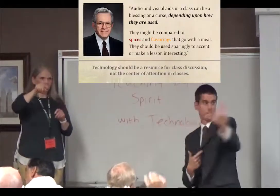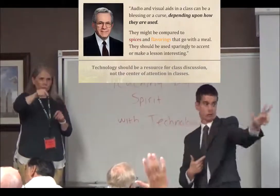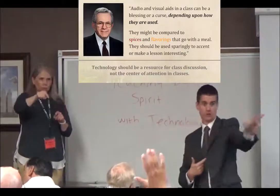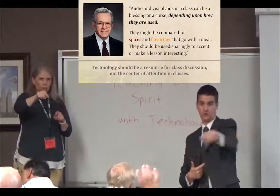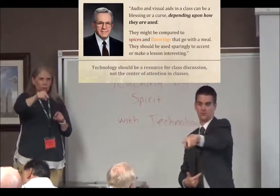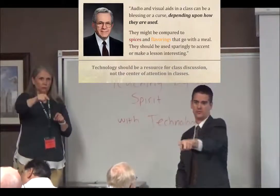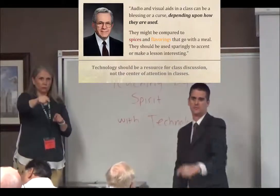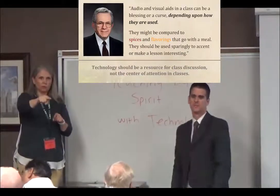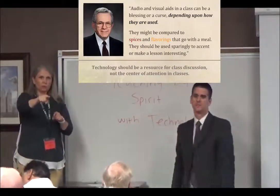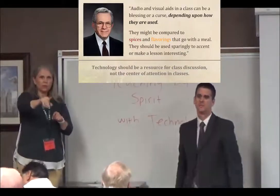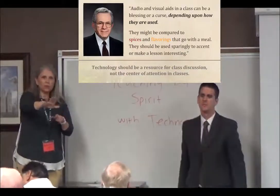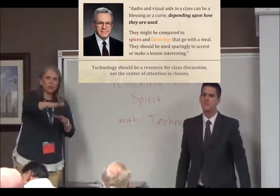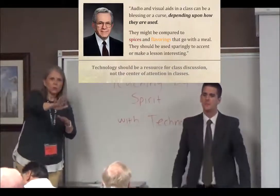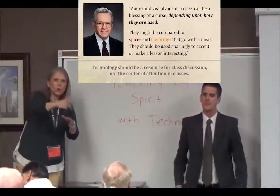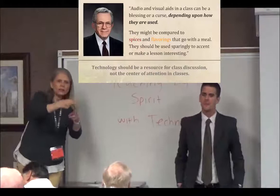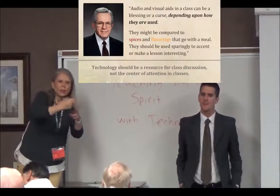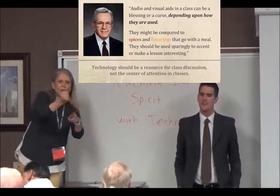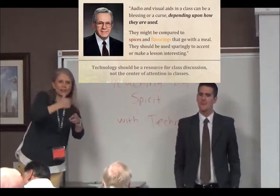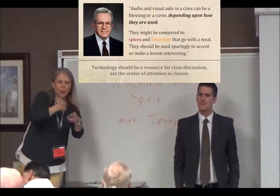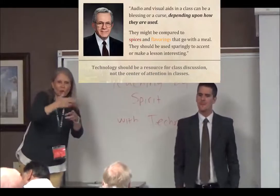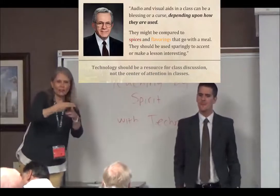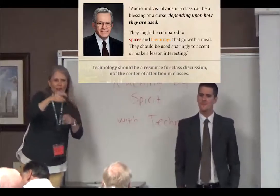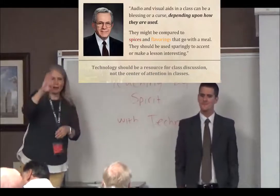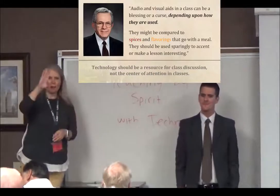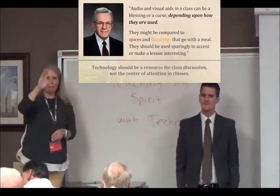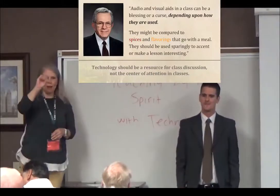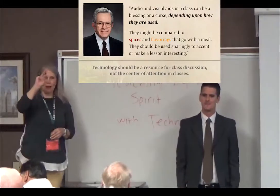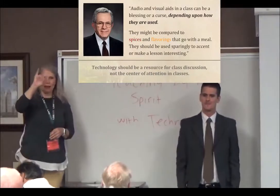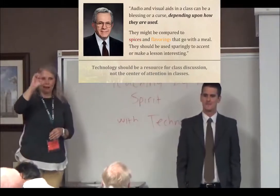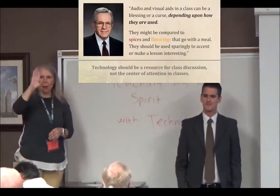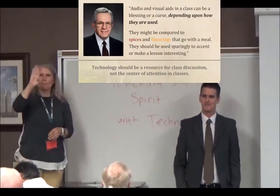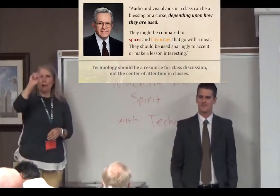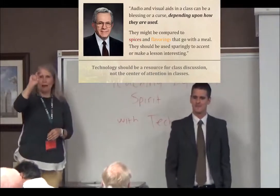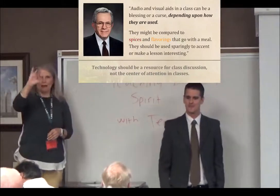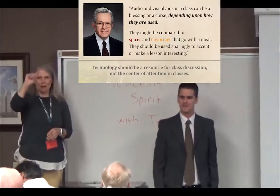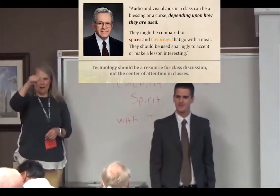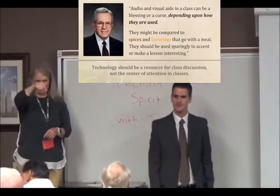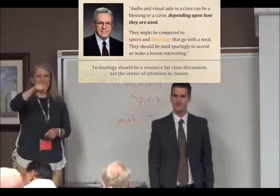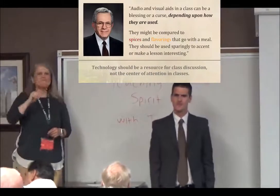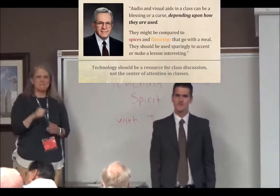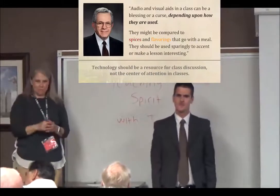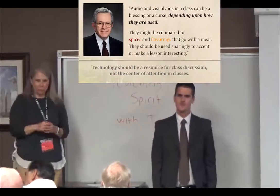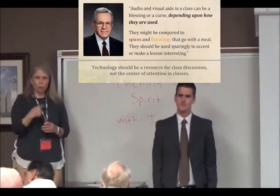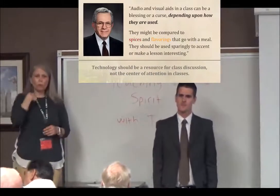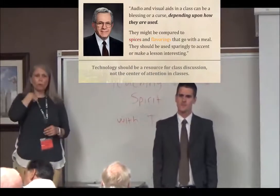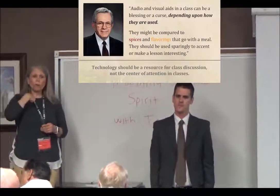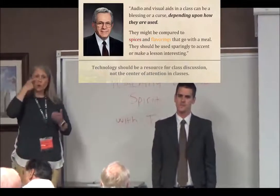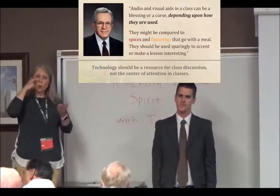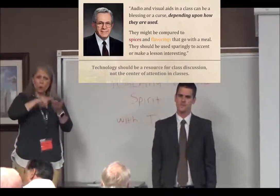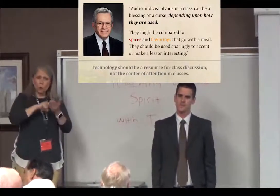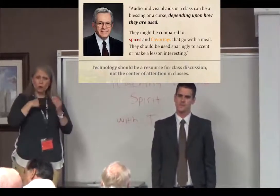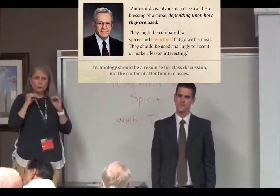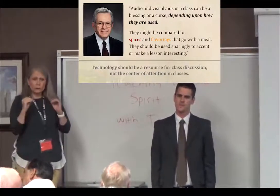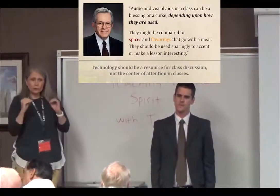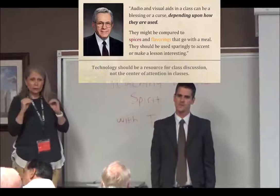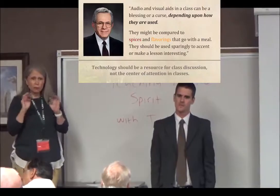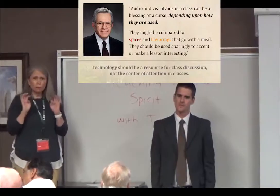We're going to go ahead, 1, 2, and 3. So first, tell your name first. My name's Vaughn. I notice that when